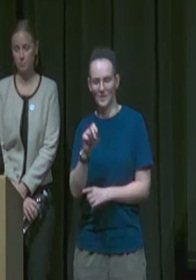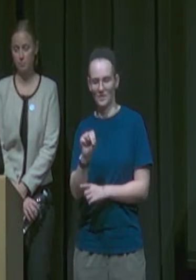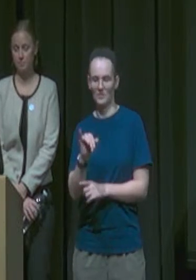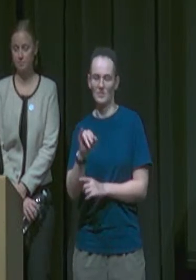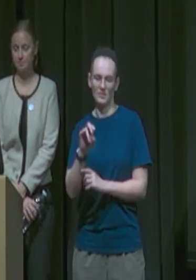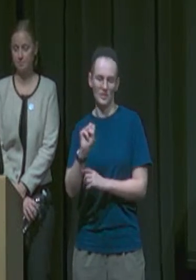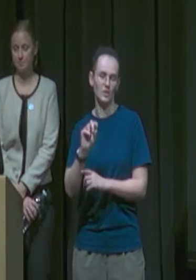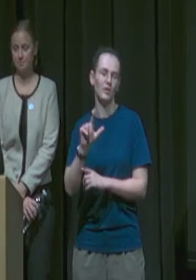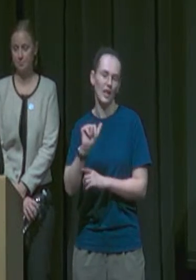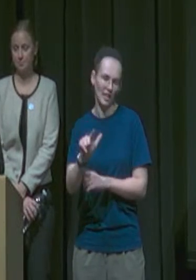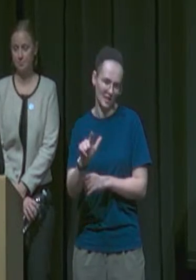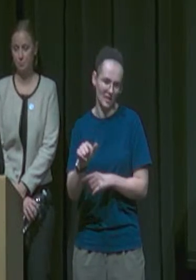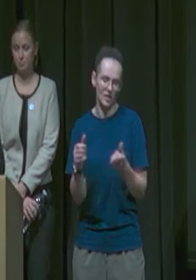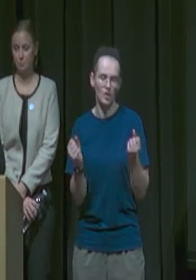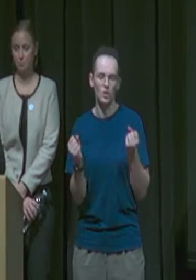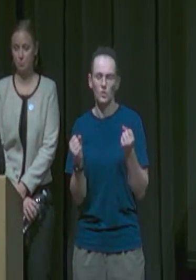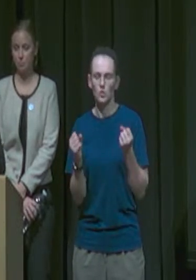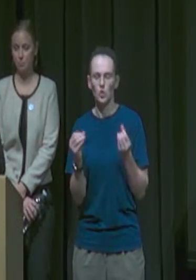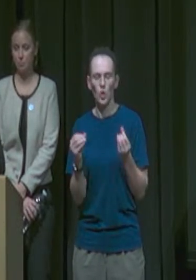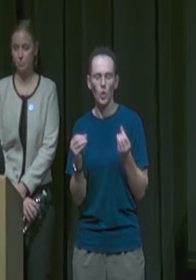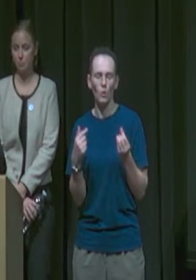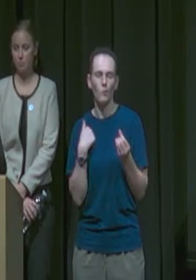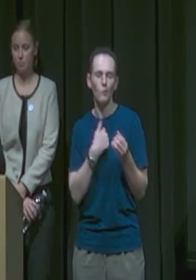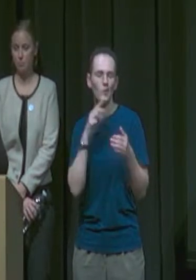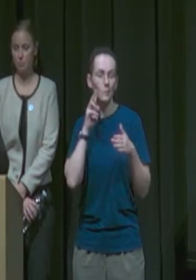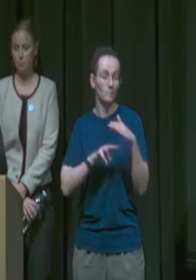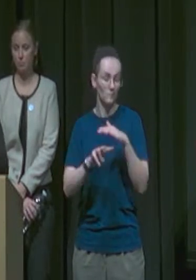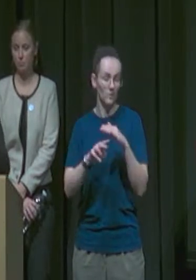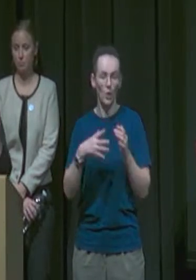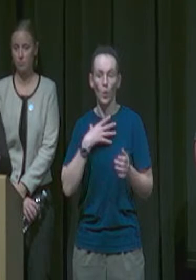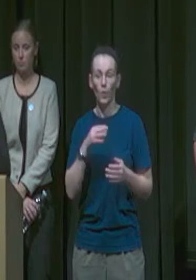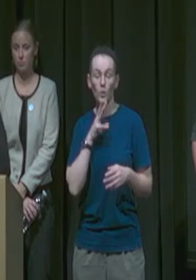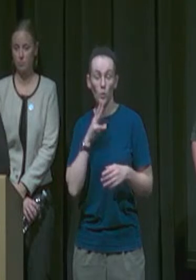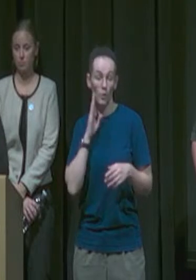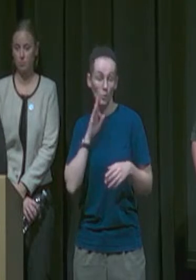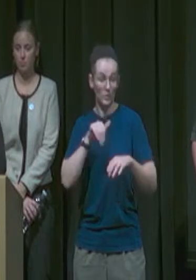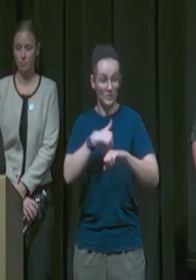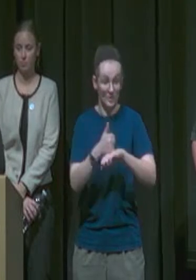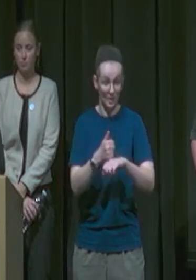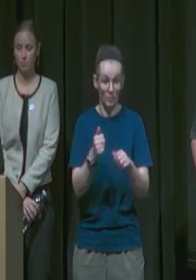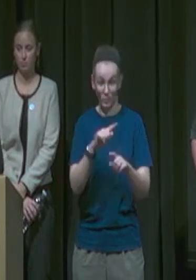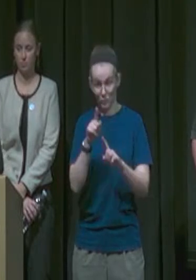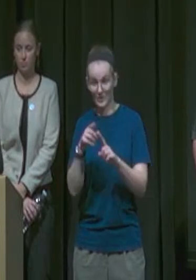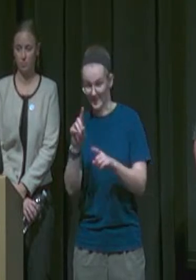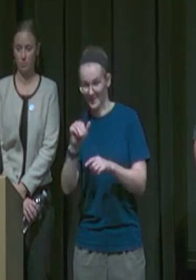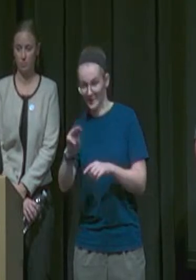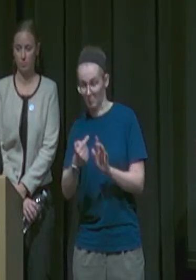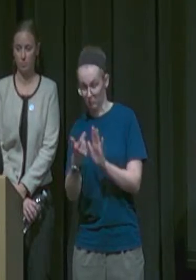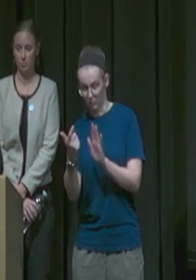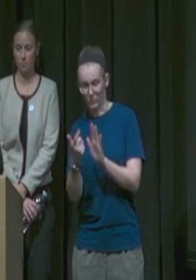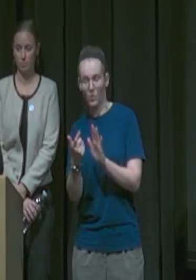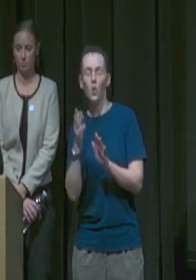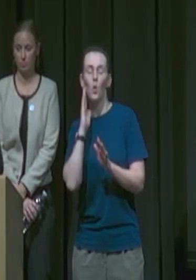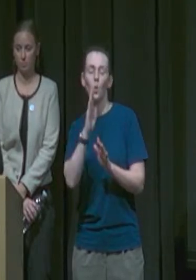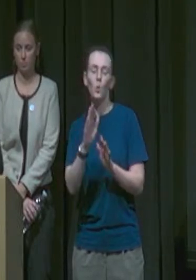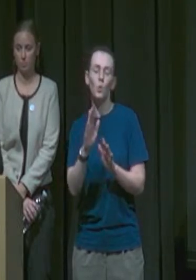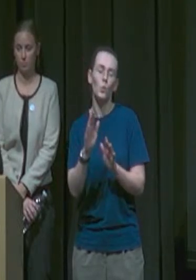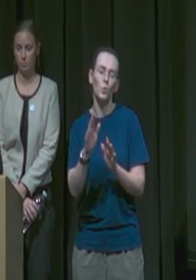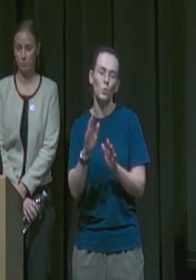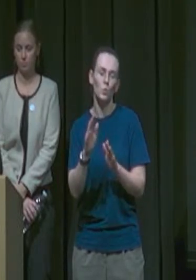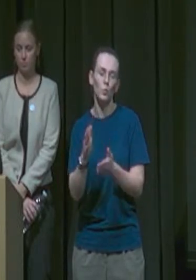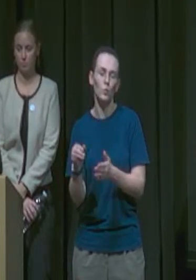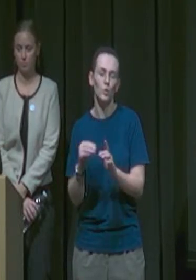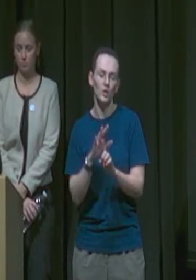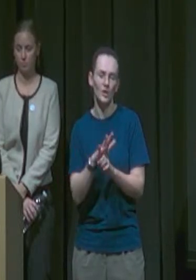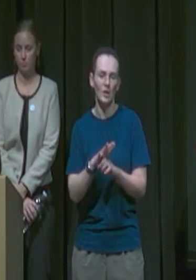So we anticipate that the white water that's going to be created with the dam out of the way will bring some